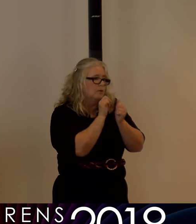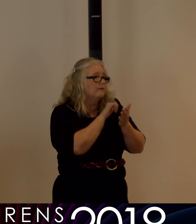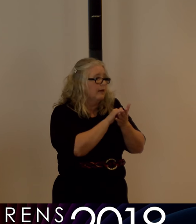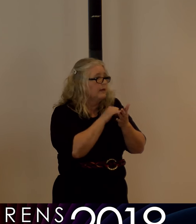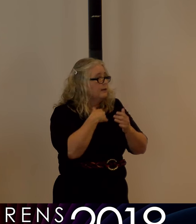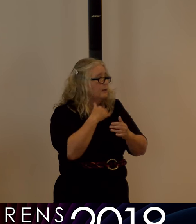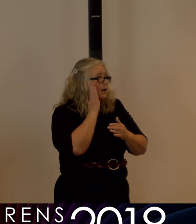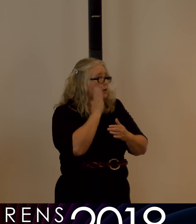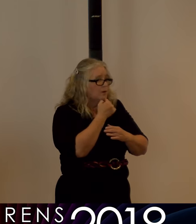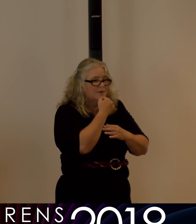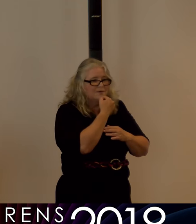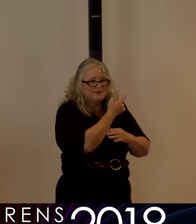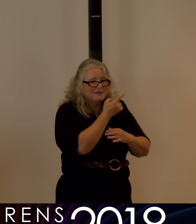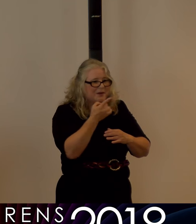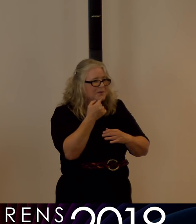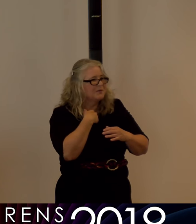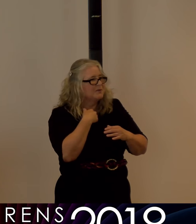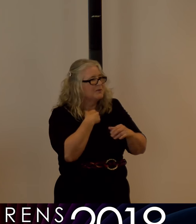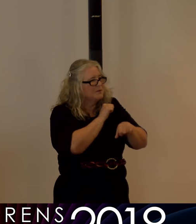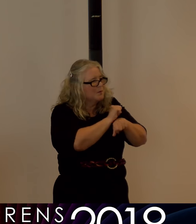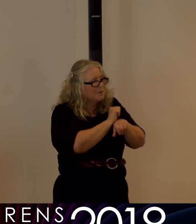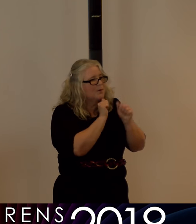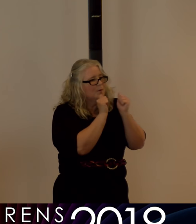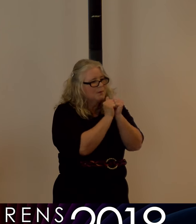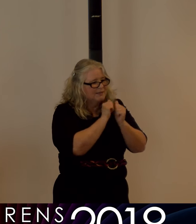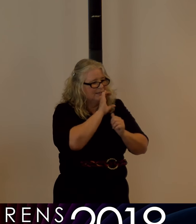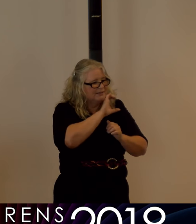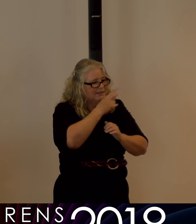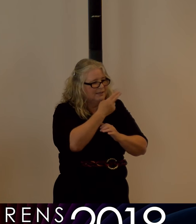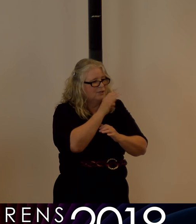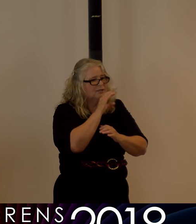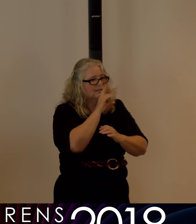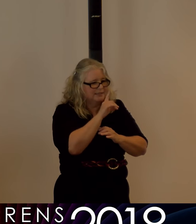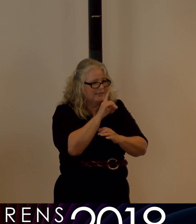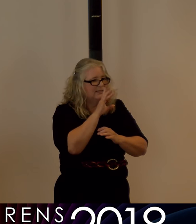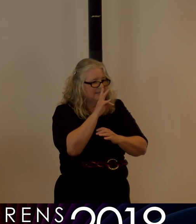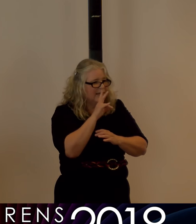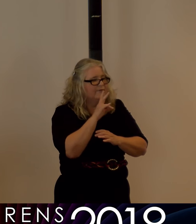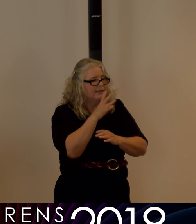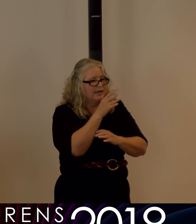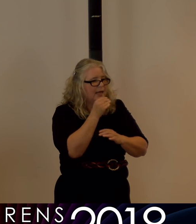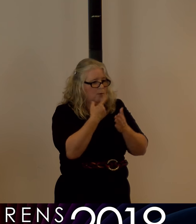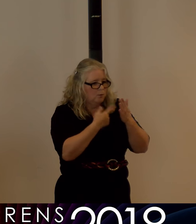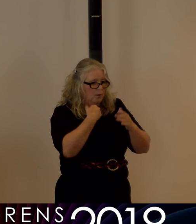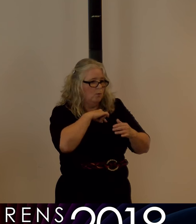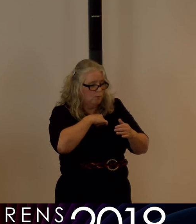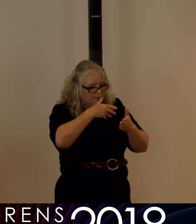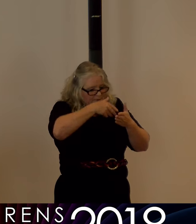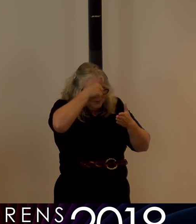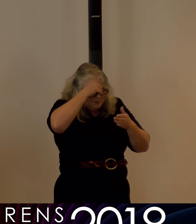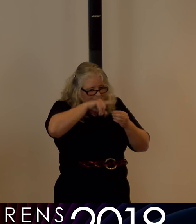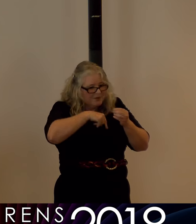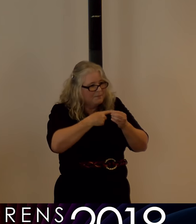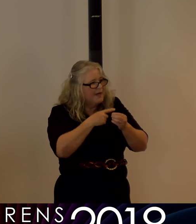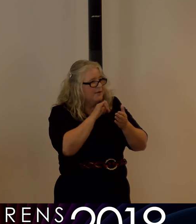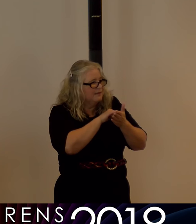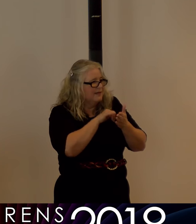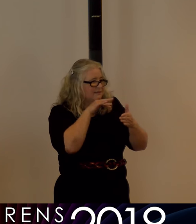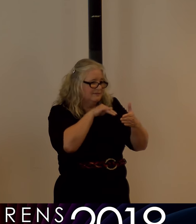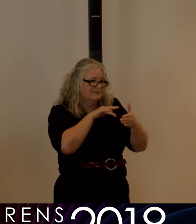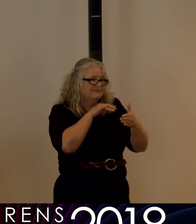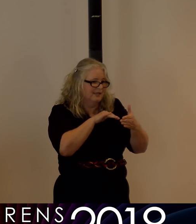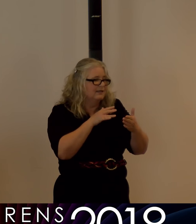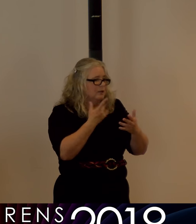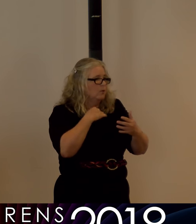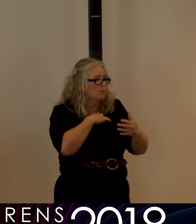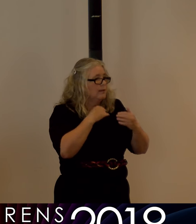with CHD7 and retinoic acid, and what we've learned about studying those signaling pathways. We have some very exciting new data that